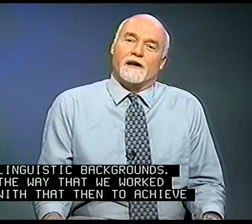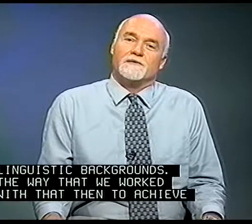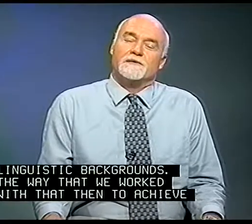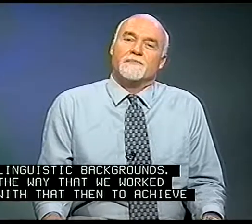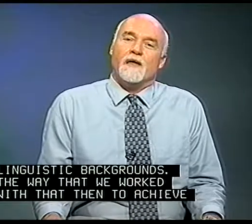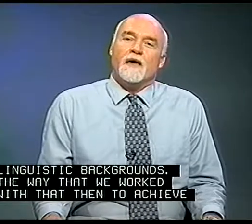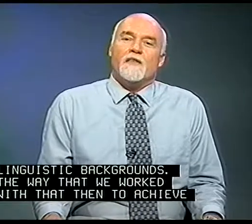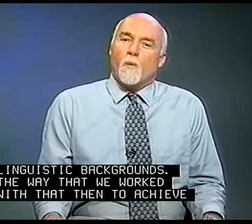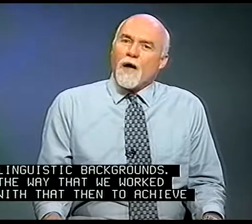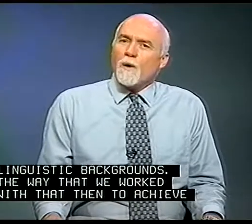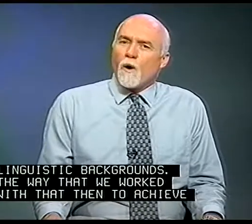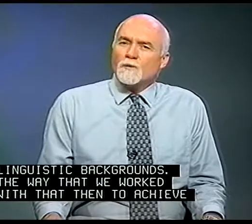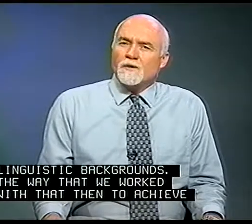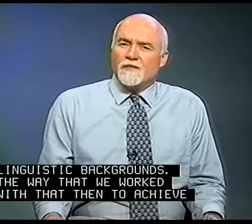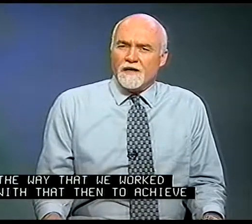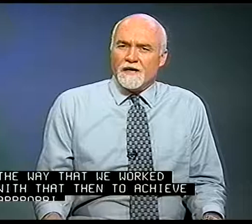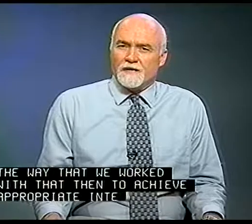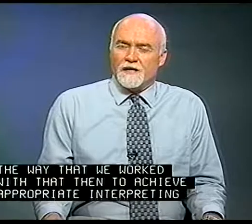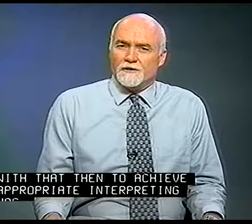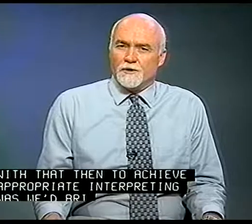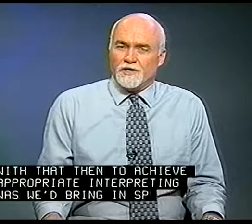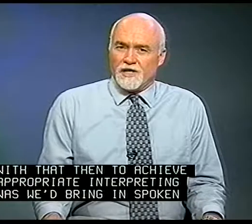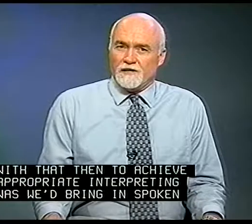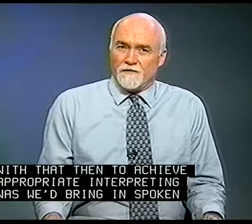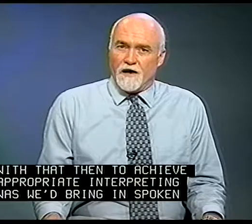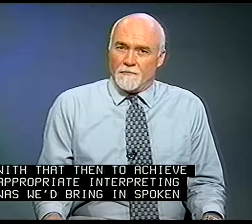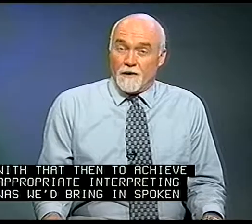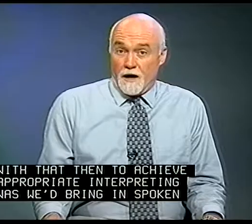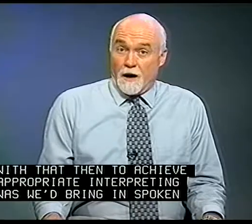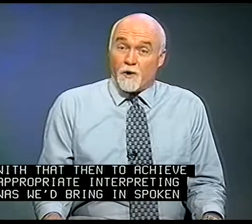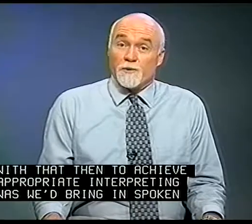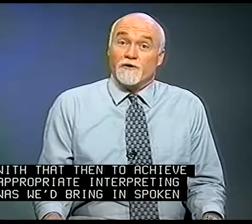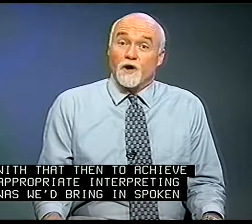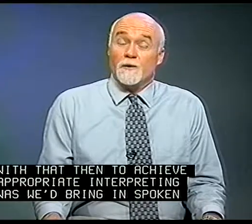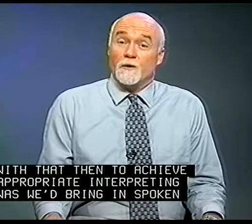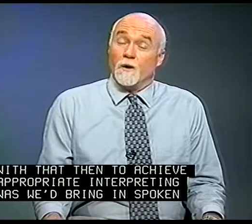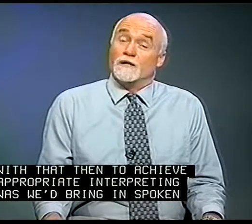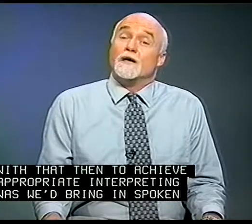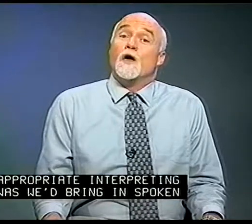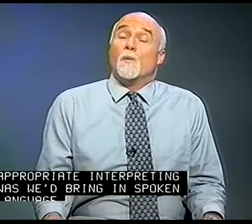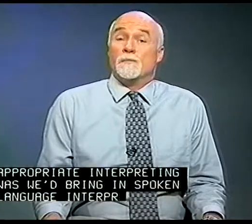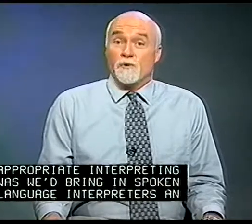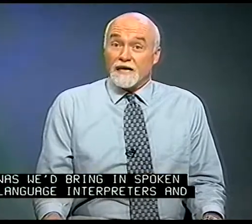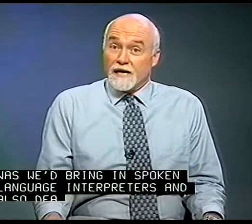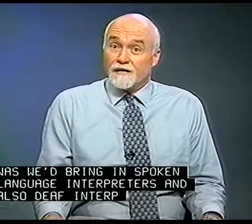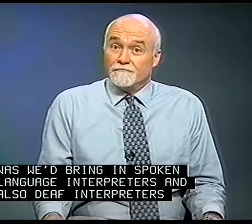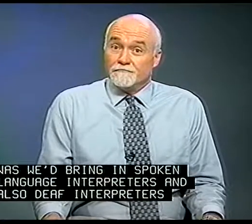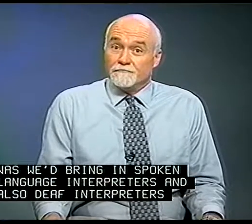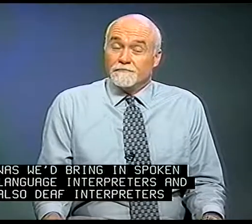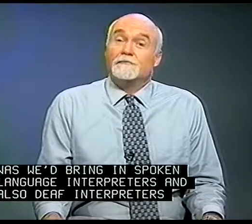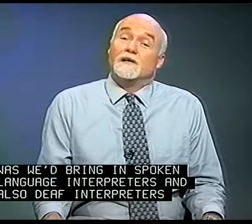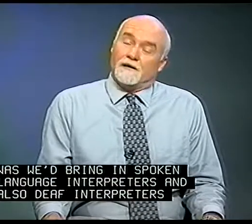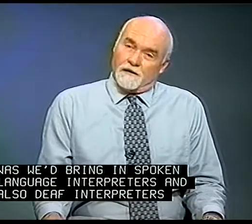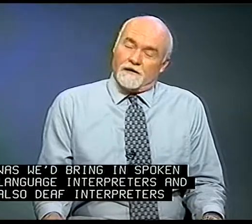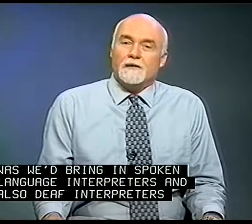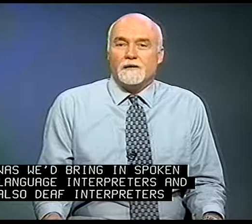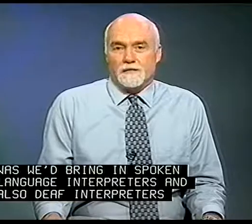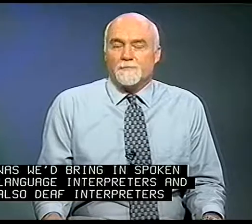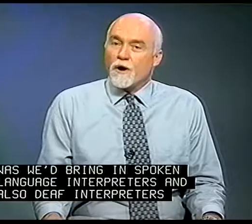backgrounds. The way we worked with it then to achieve appropriate interpreting was we'd bring in spoken